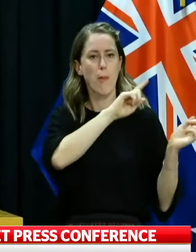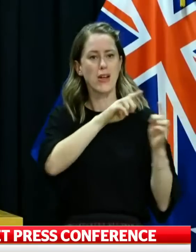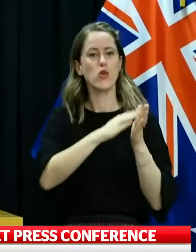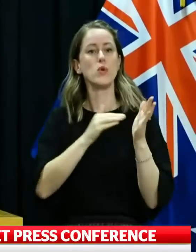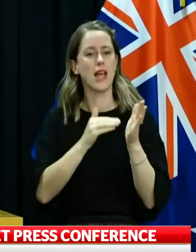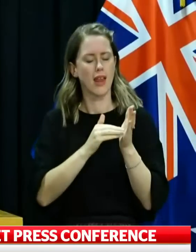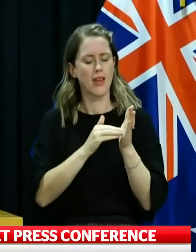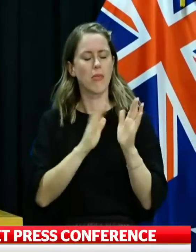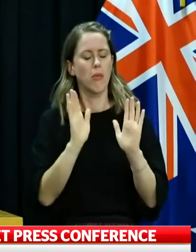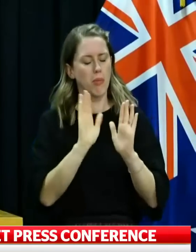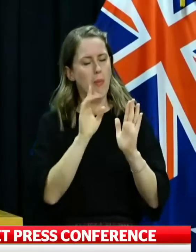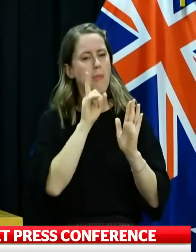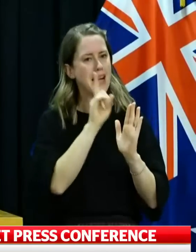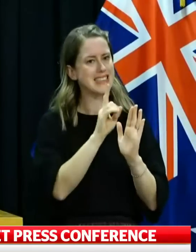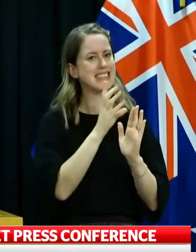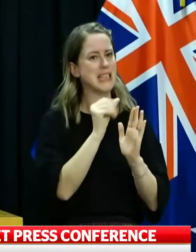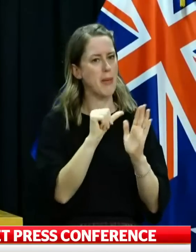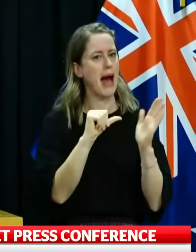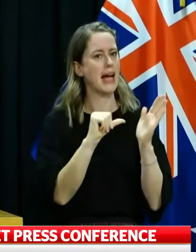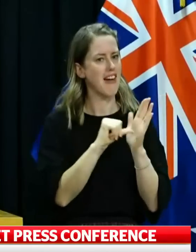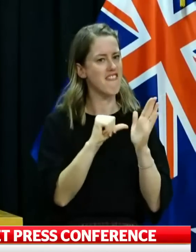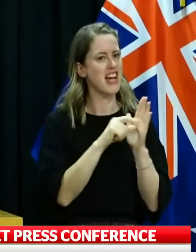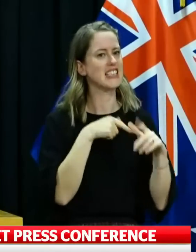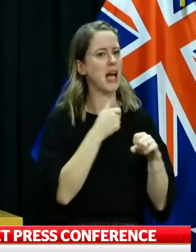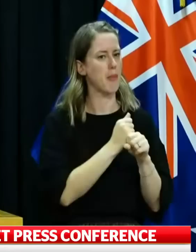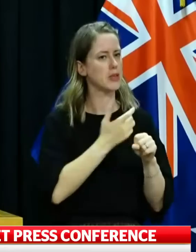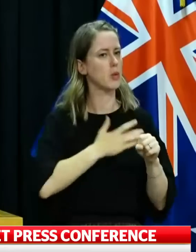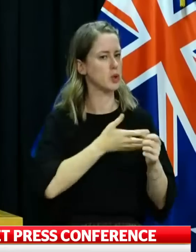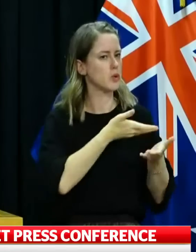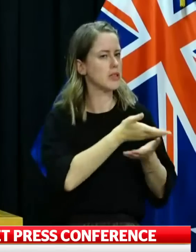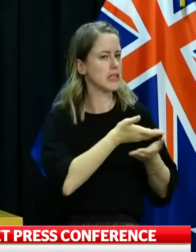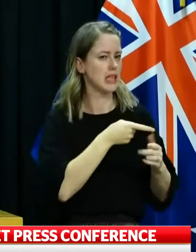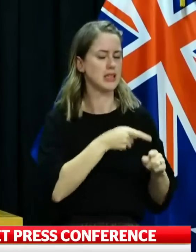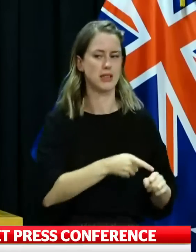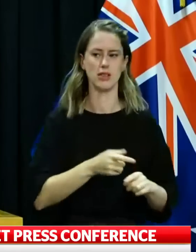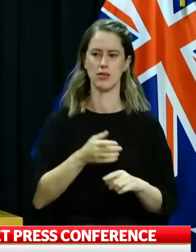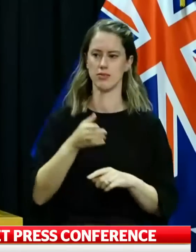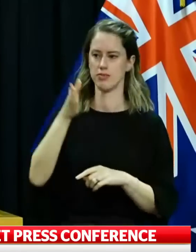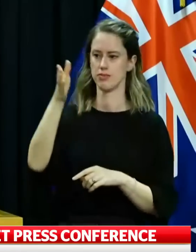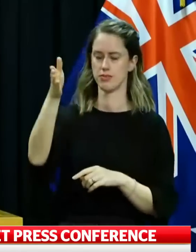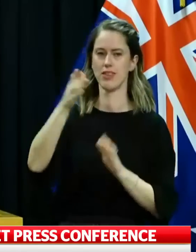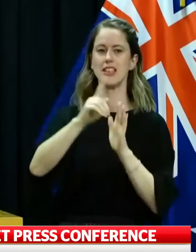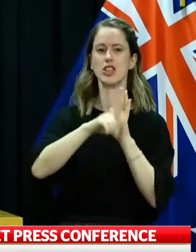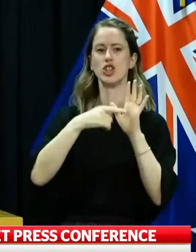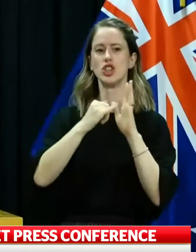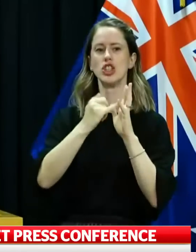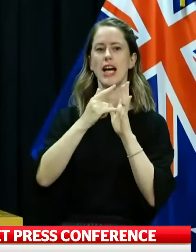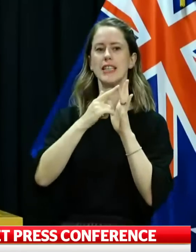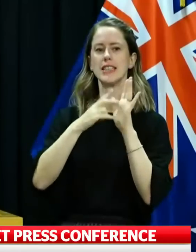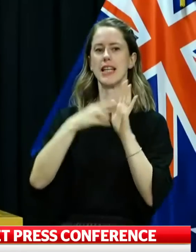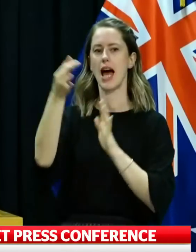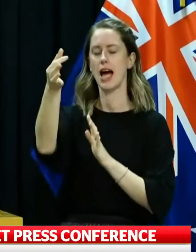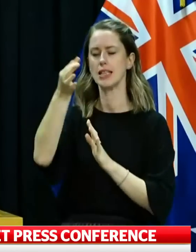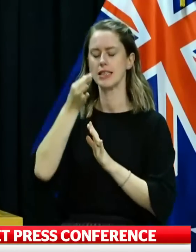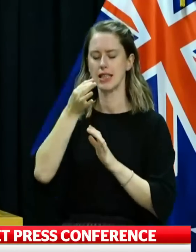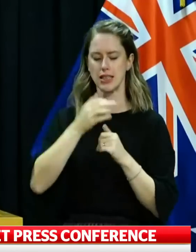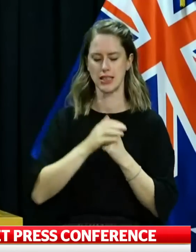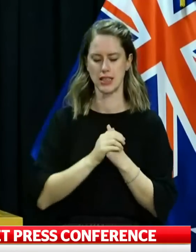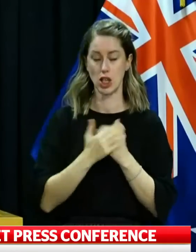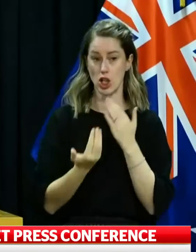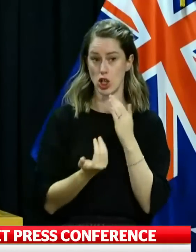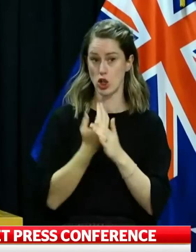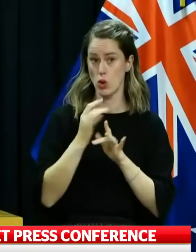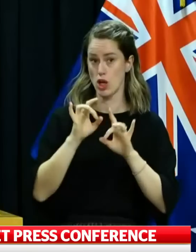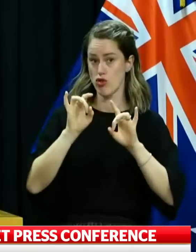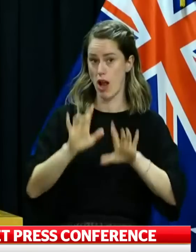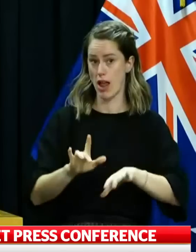of those really difficult examples that New Zealand's come up against. Are you expecting, yeah, Jason. Are you expecting, given that the new Australian